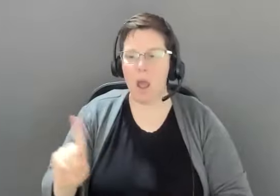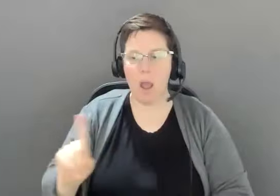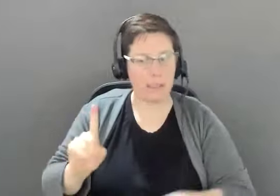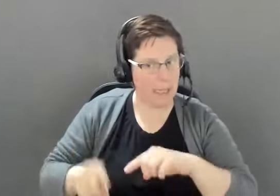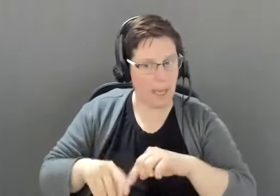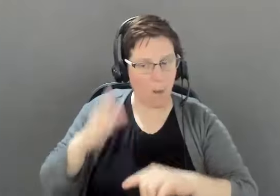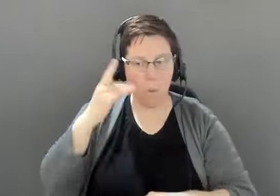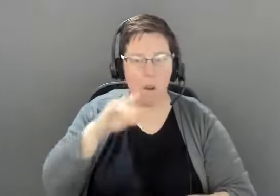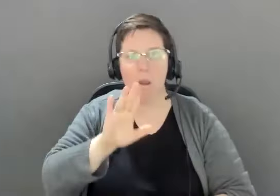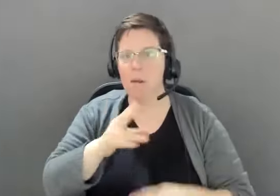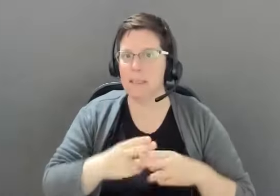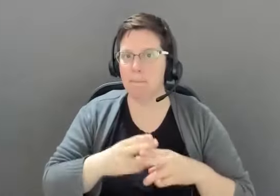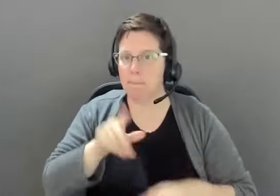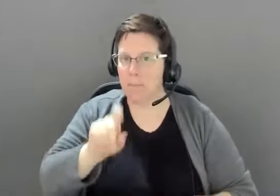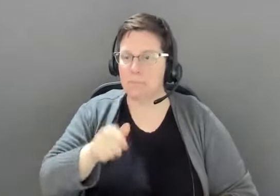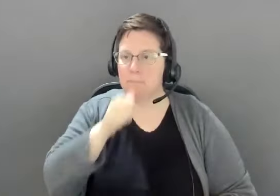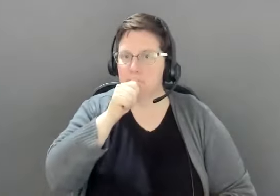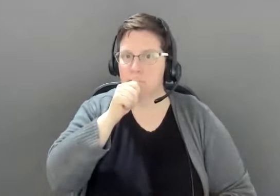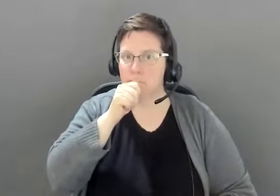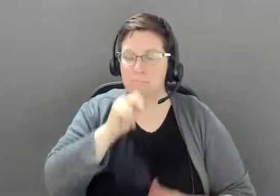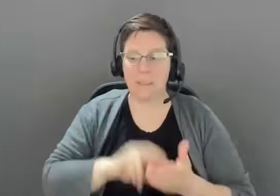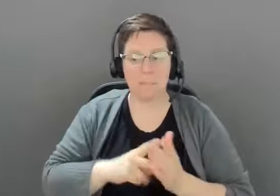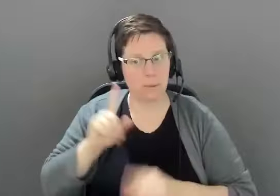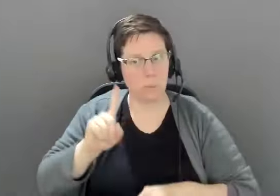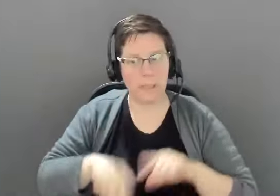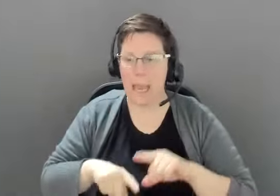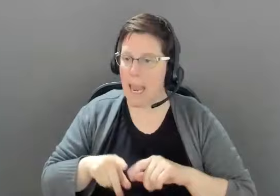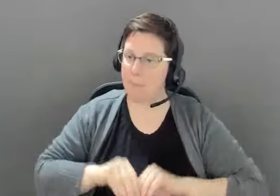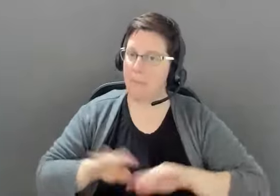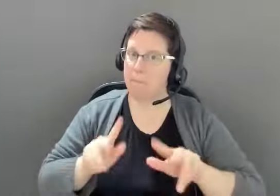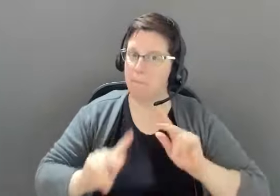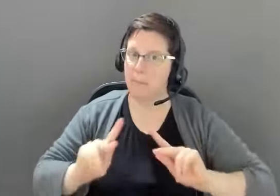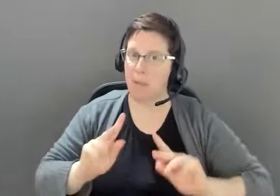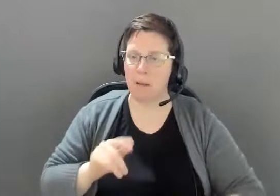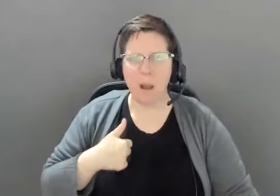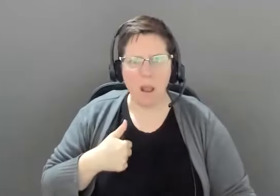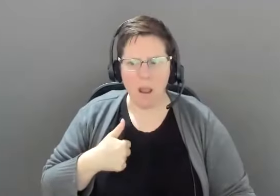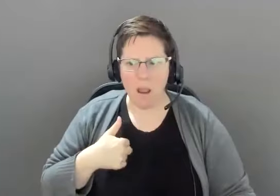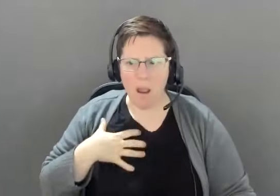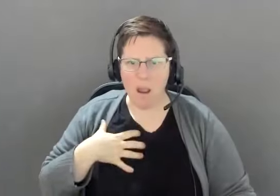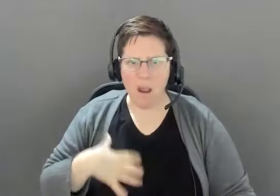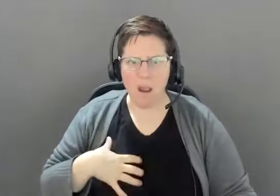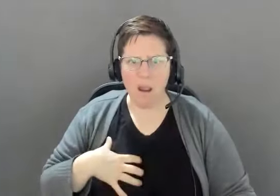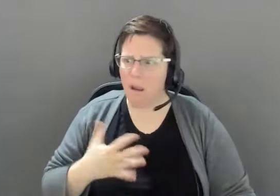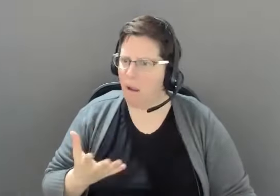name. Therefore, the podcast could not be broadcasted. I was devastated, and I was especially